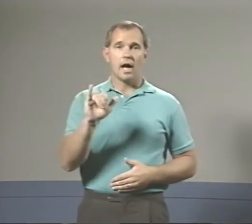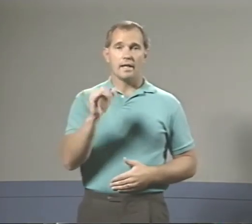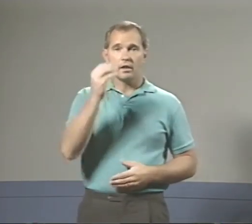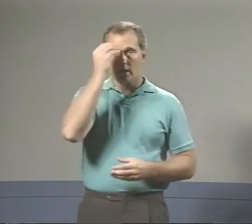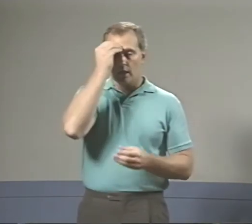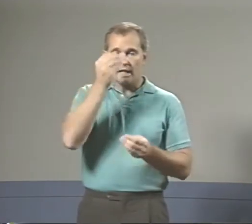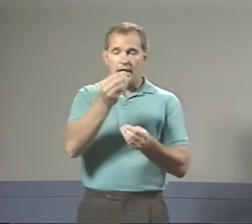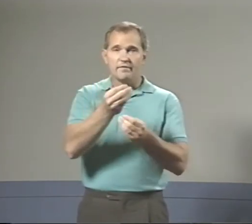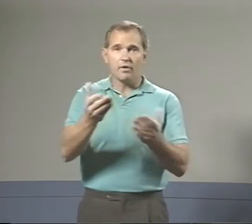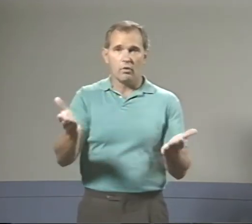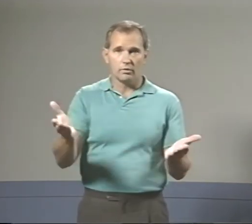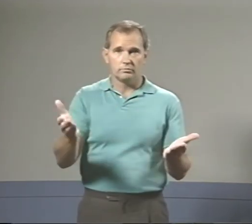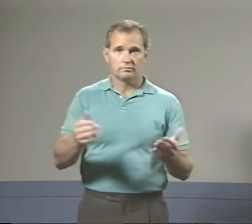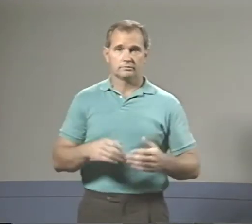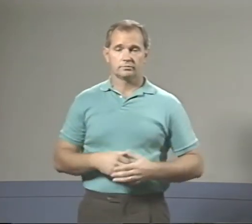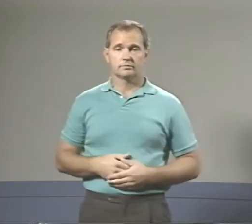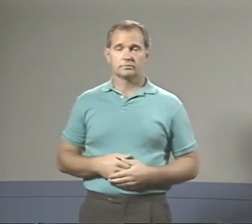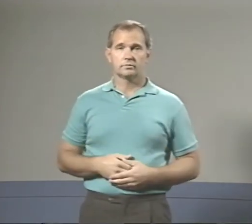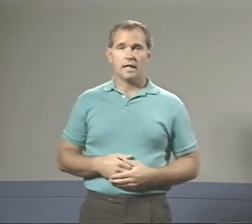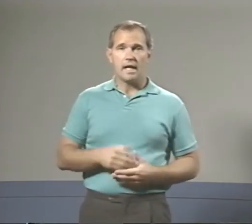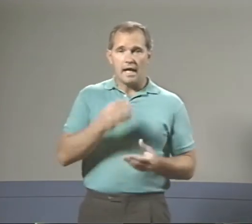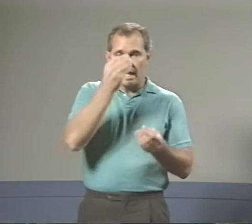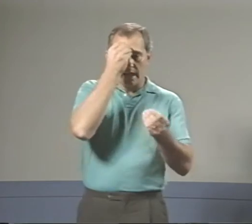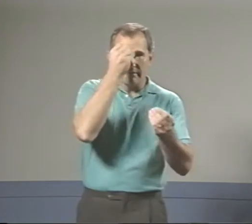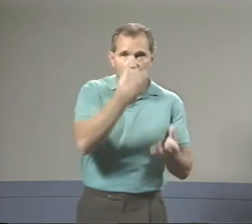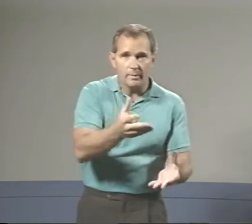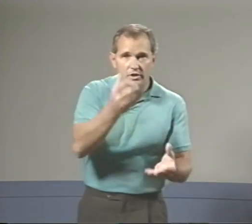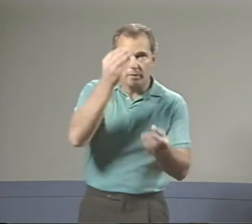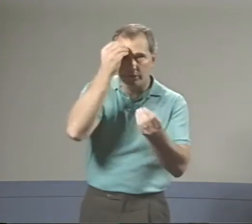Like inform. Inform each person.